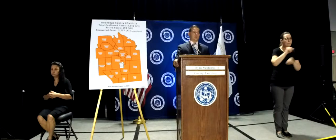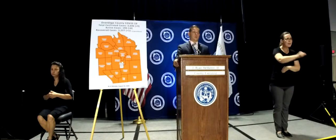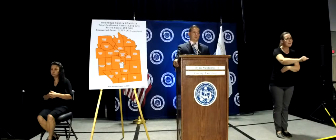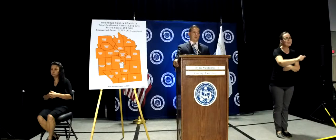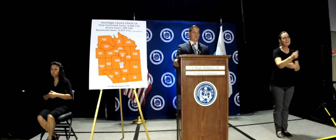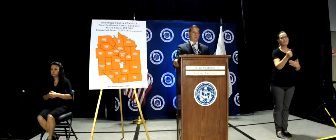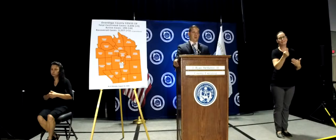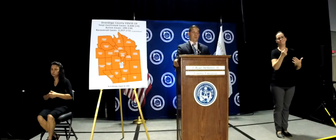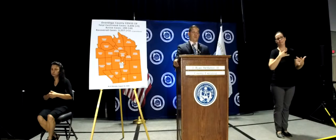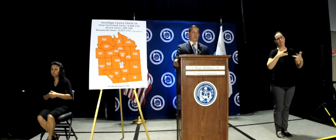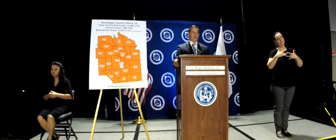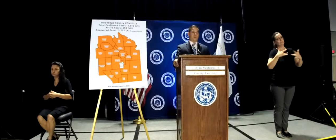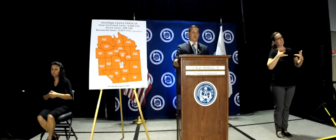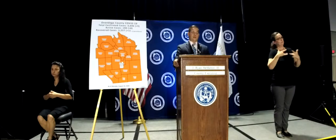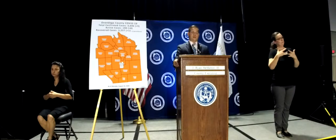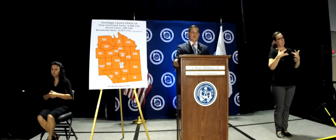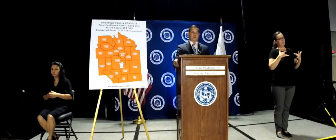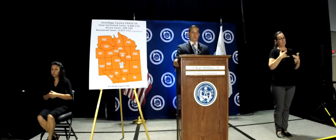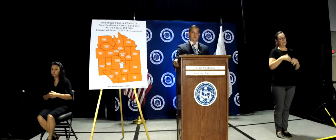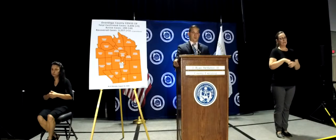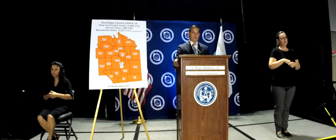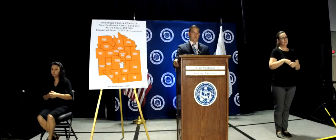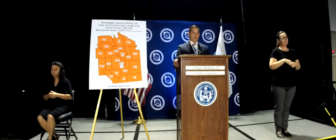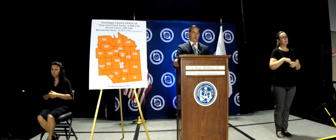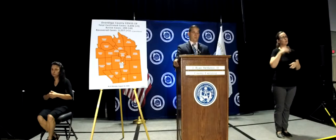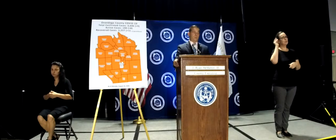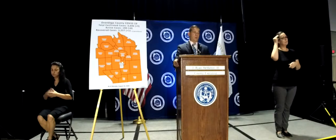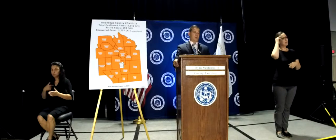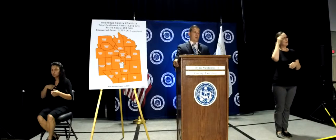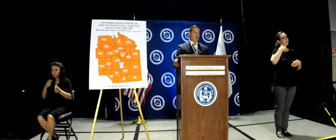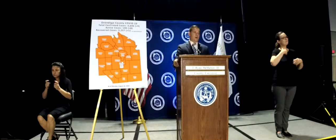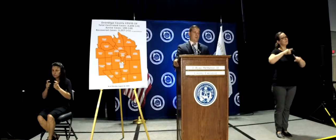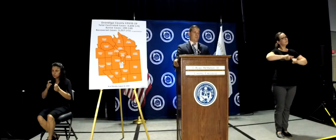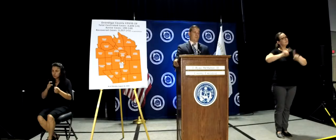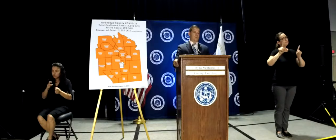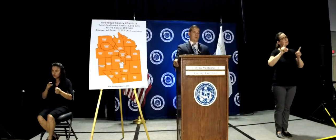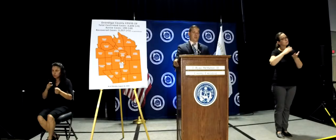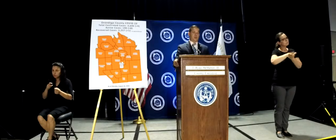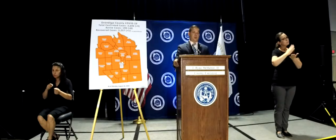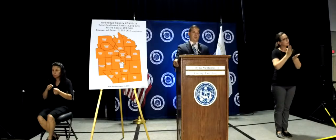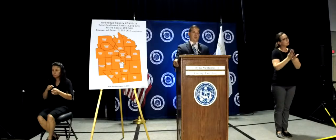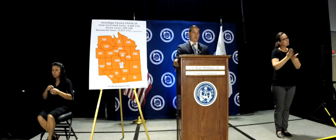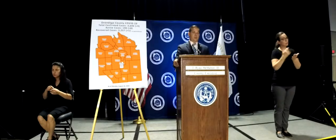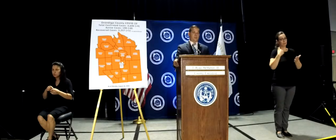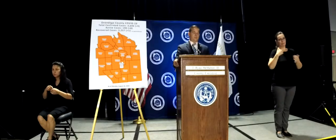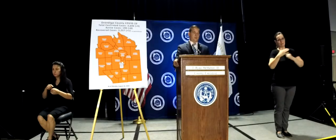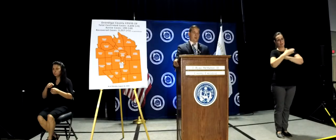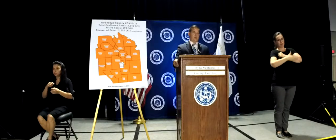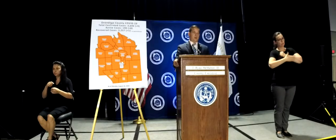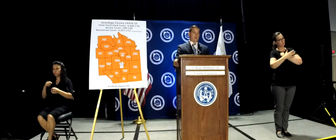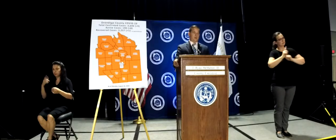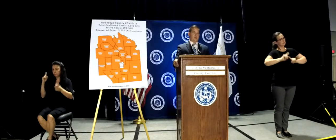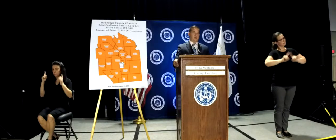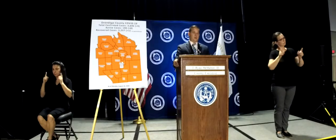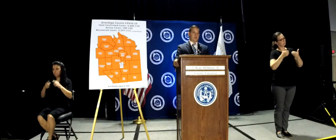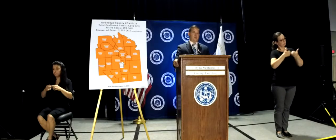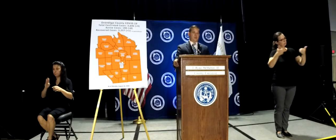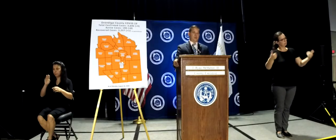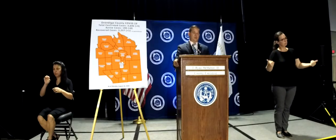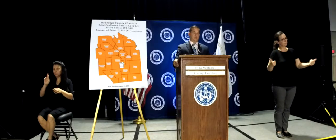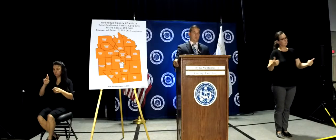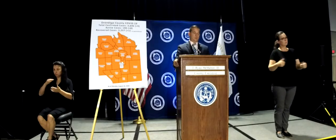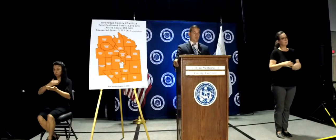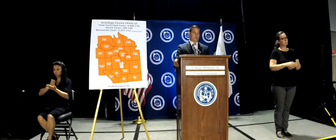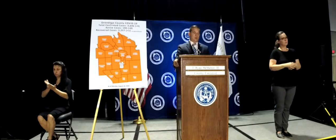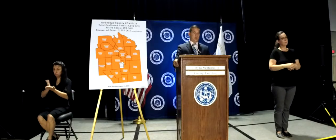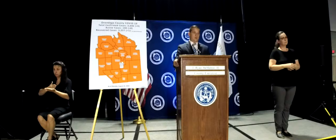So the cuts the mayor put forward, the mayor is on a different budget cycle than we are. We're a January to January, and he's a June